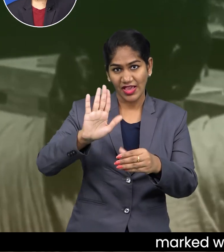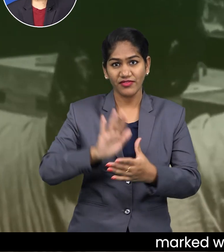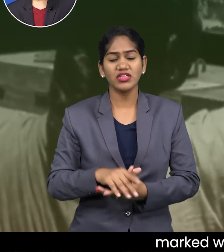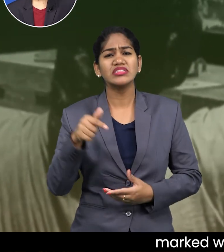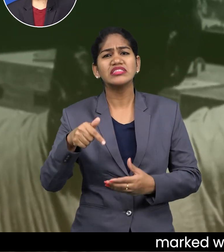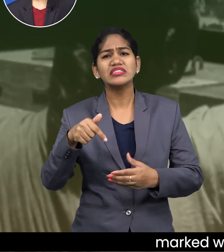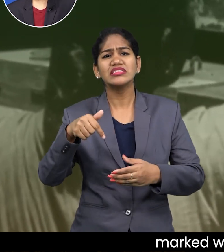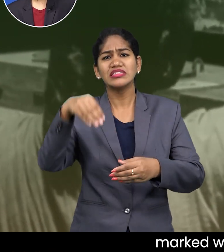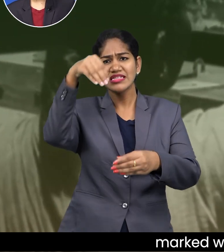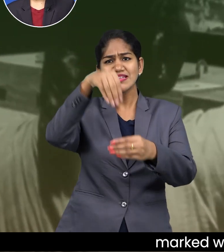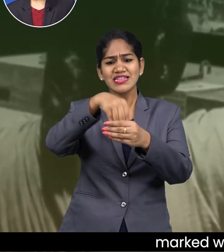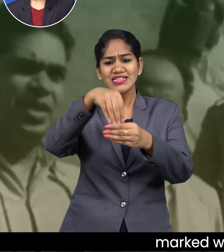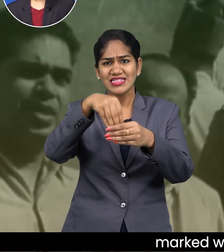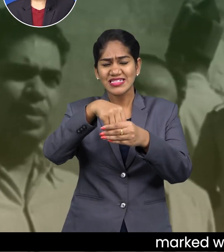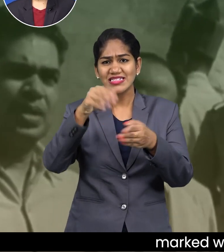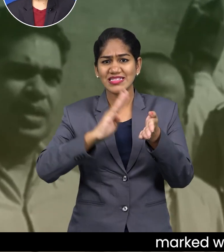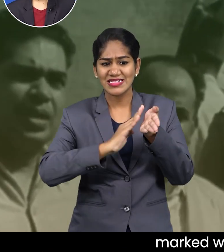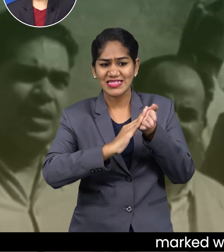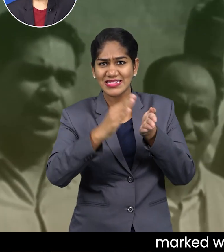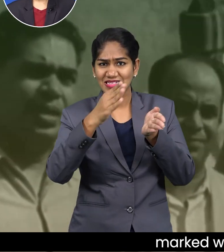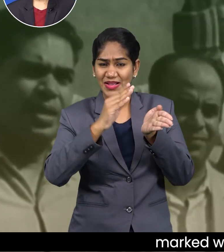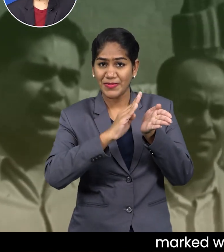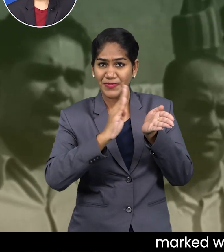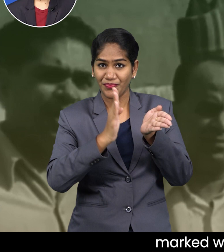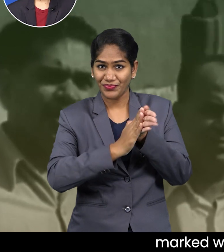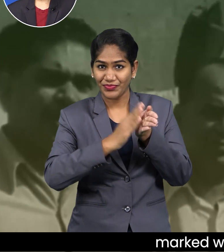with their visual symbols.